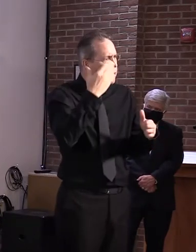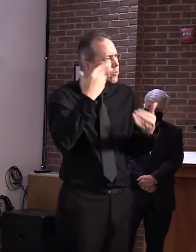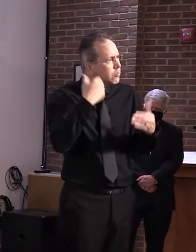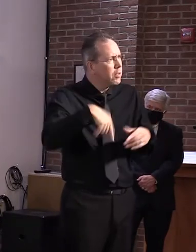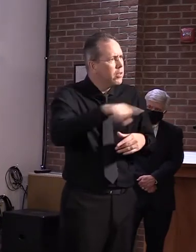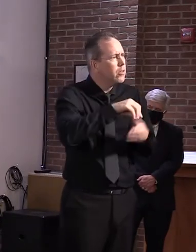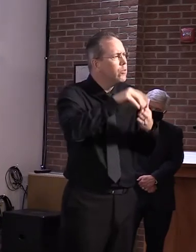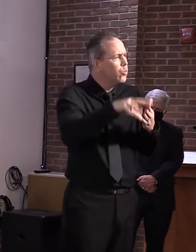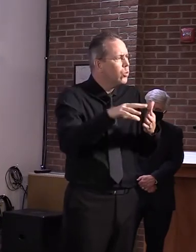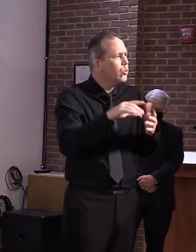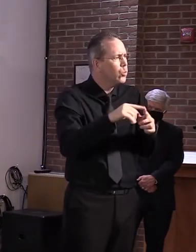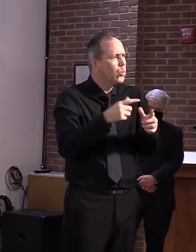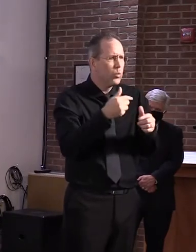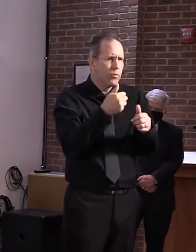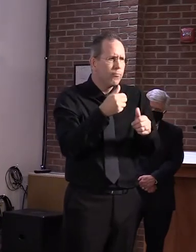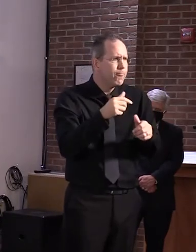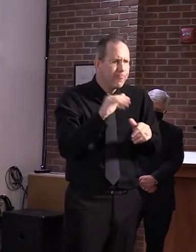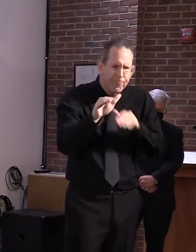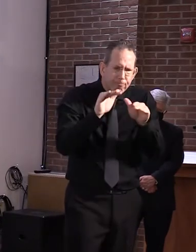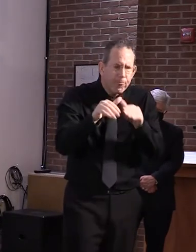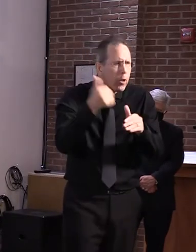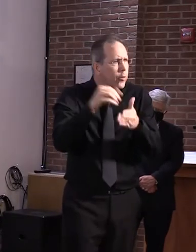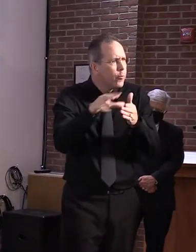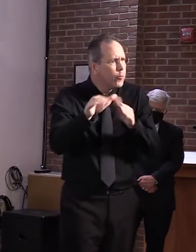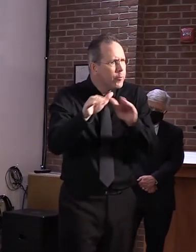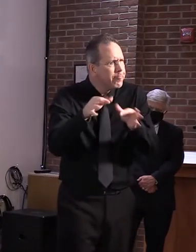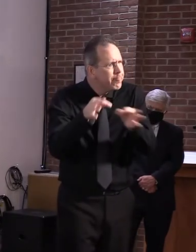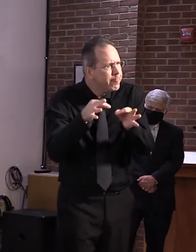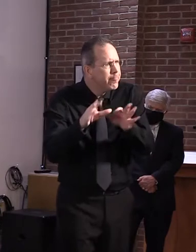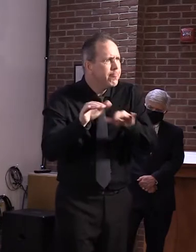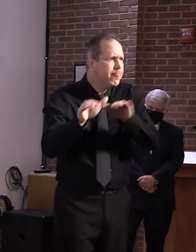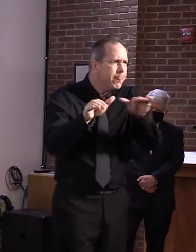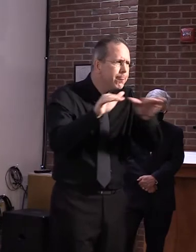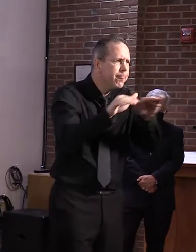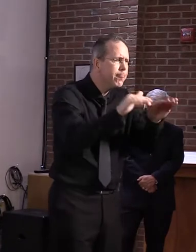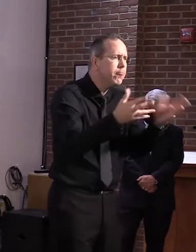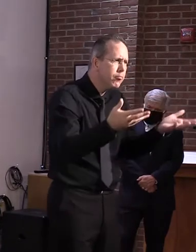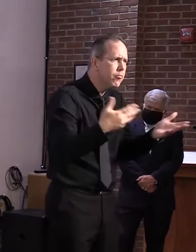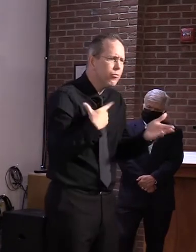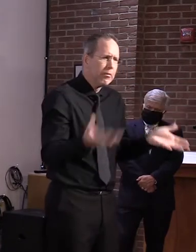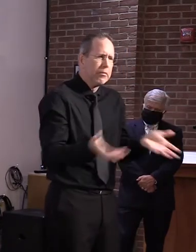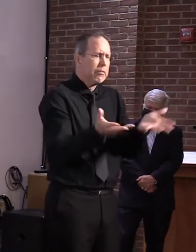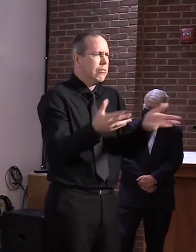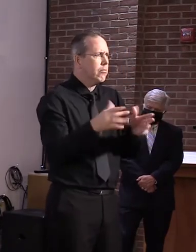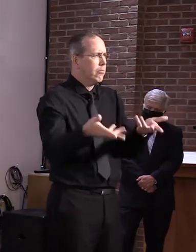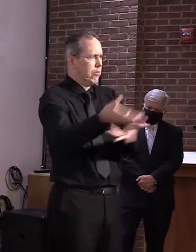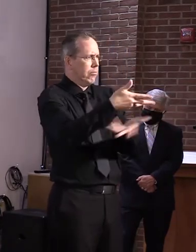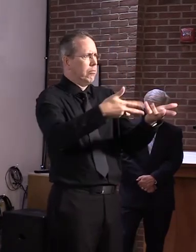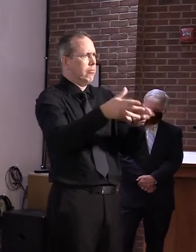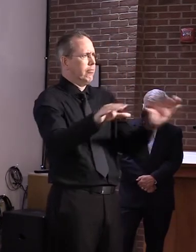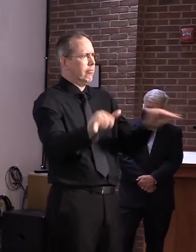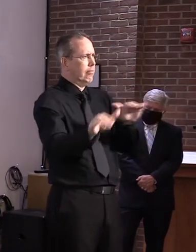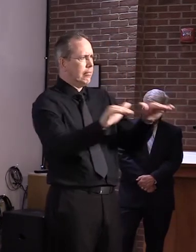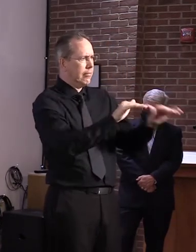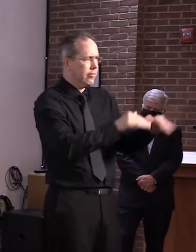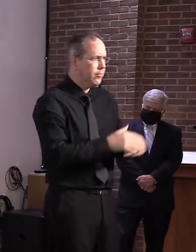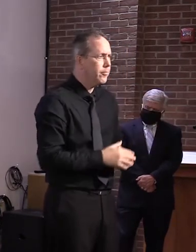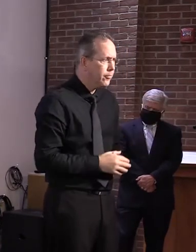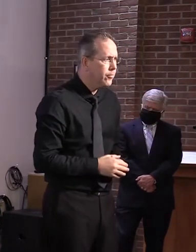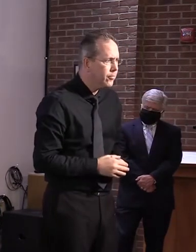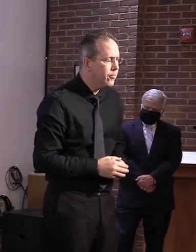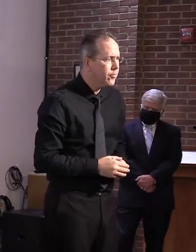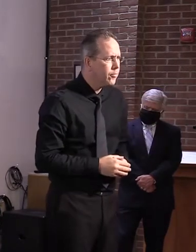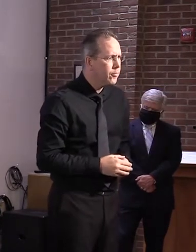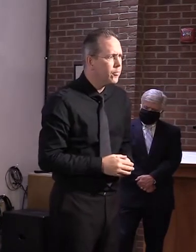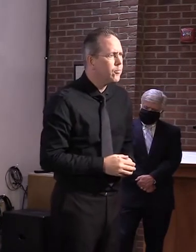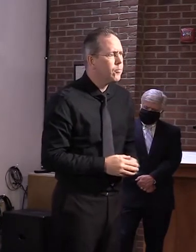require. Does that answer your question? It does in some ways. So if there are outbreaks, if there's an outbreak, say, and people, you